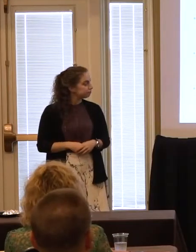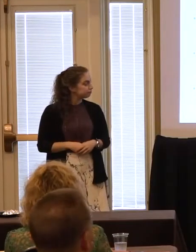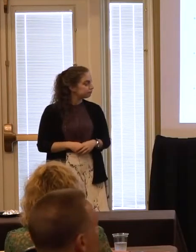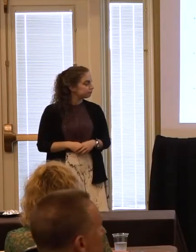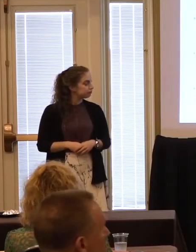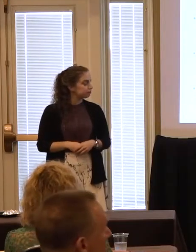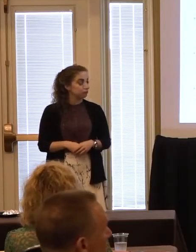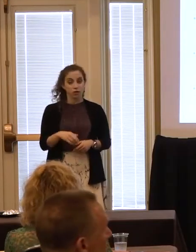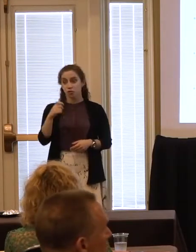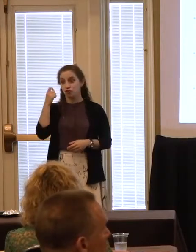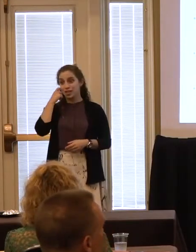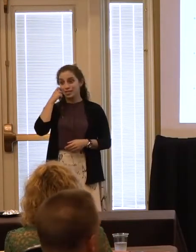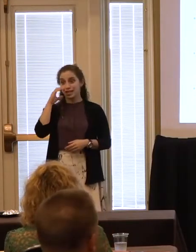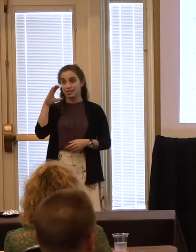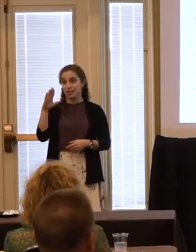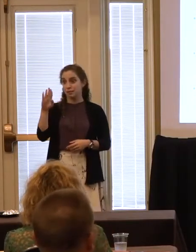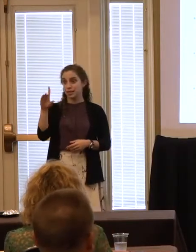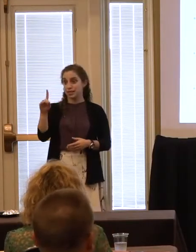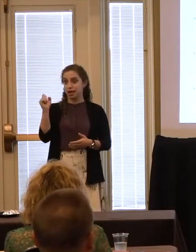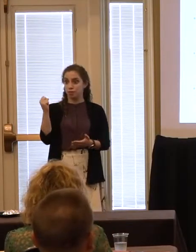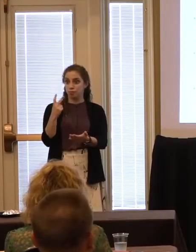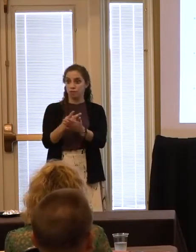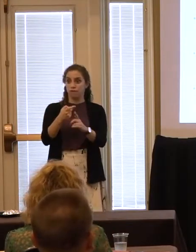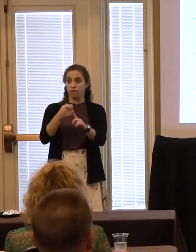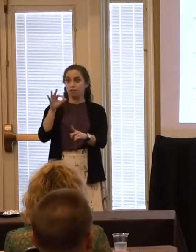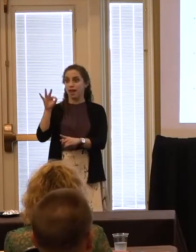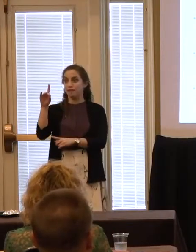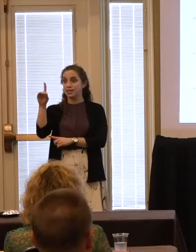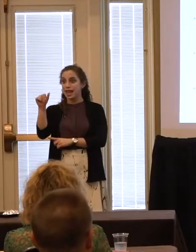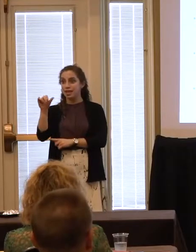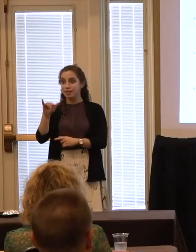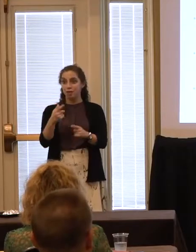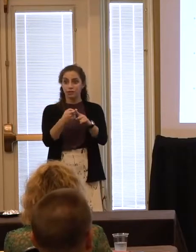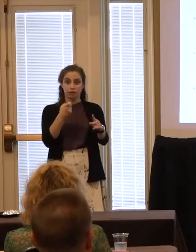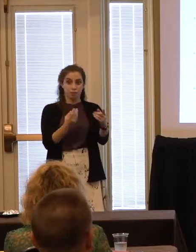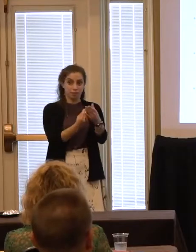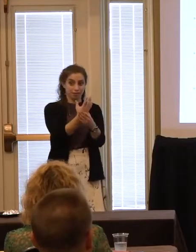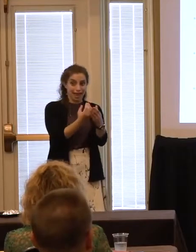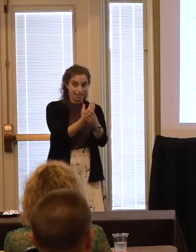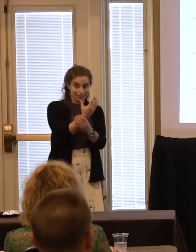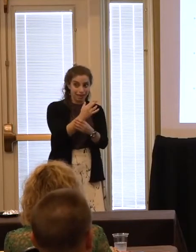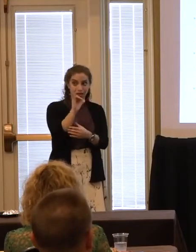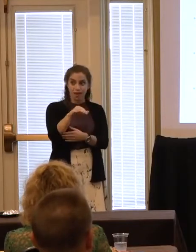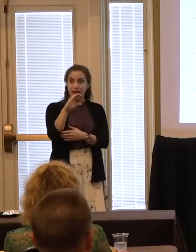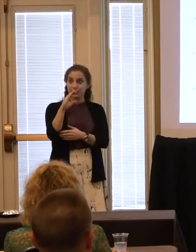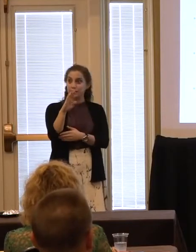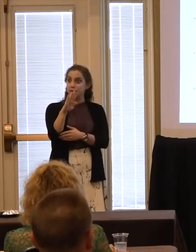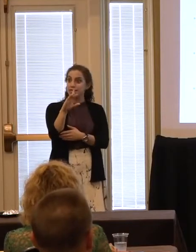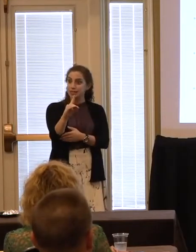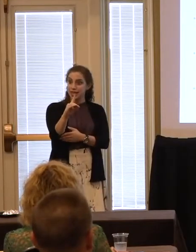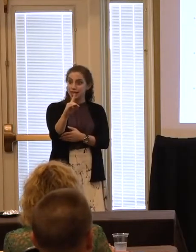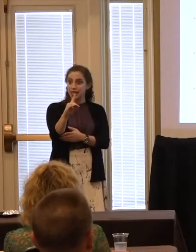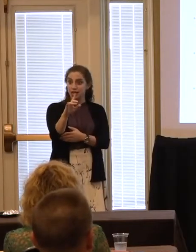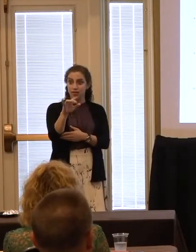The recent CBD approved by the FDA, that was plant-derived. That CBD that's now FDA